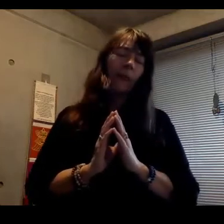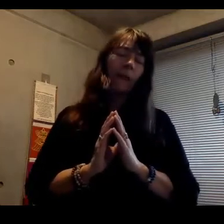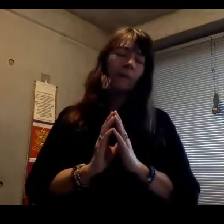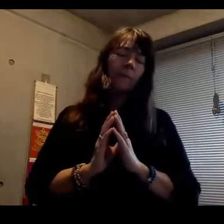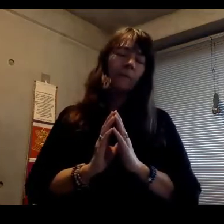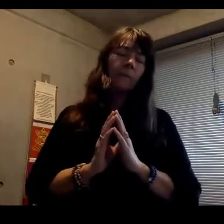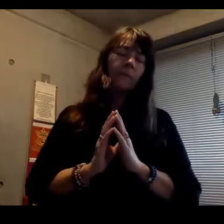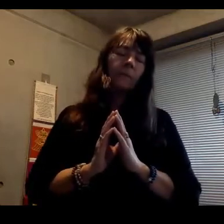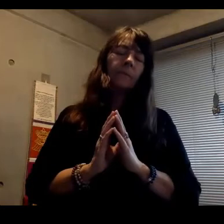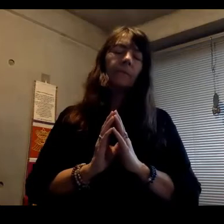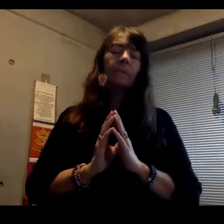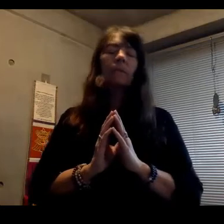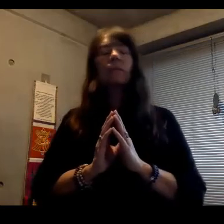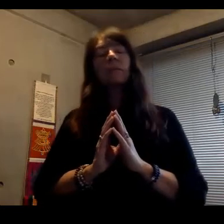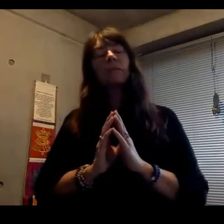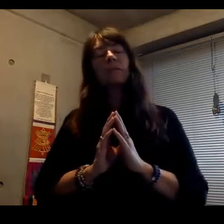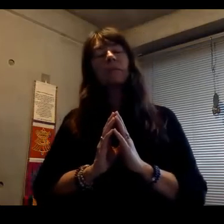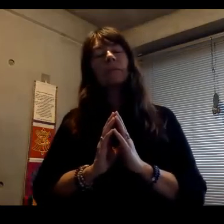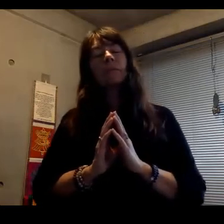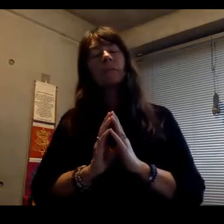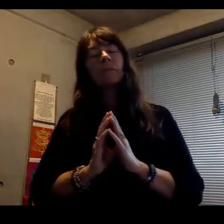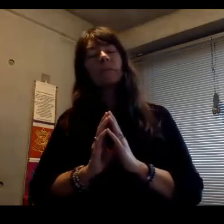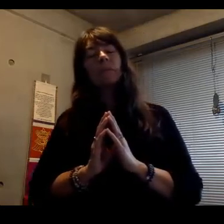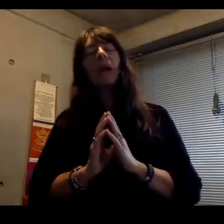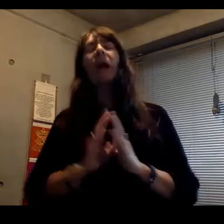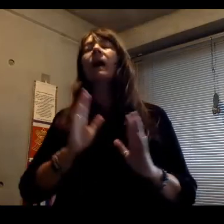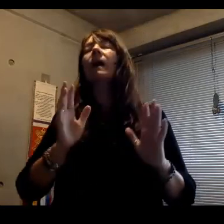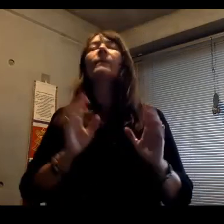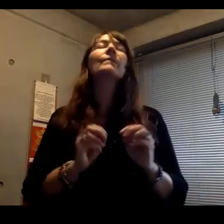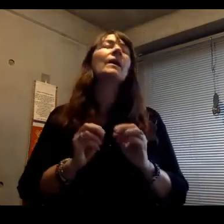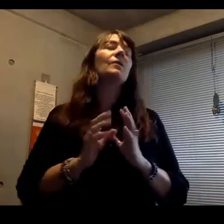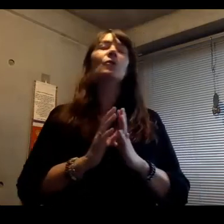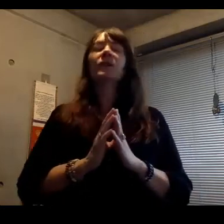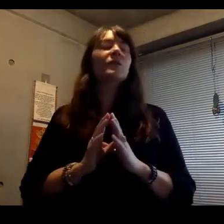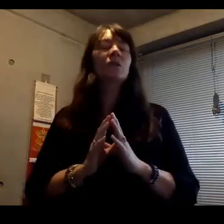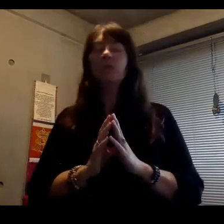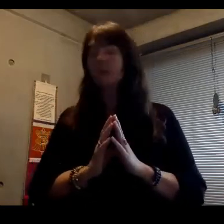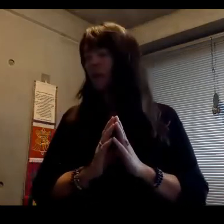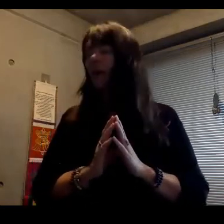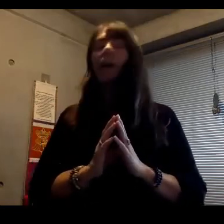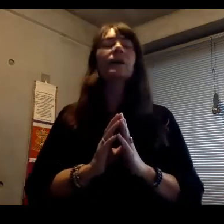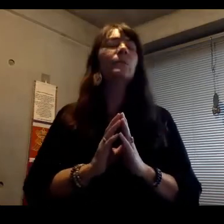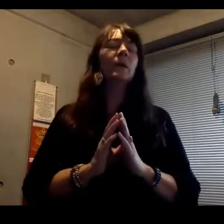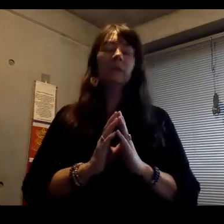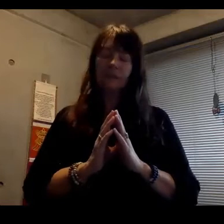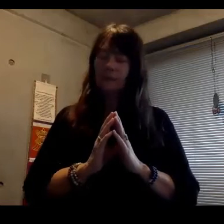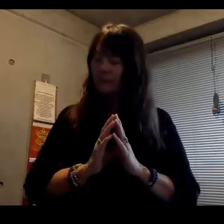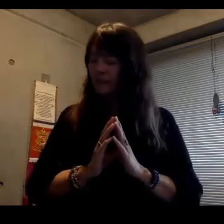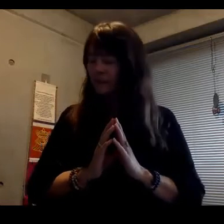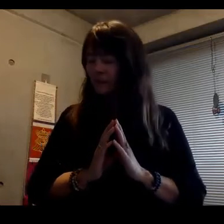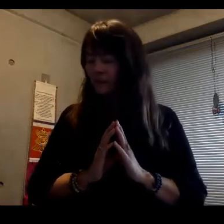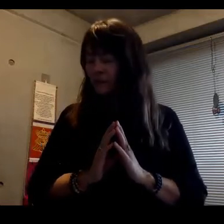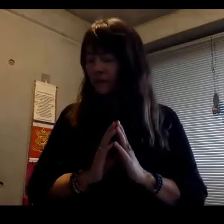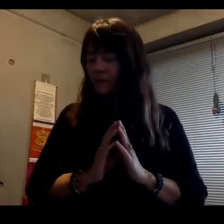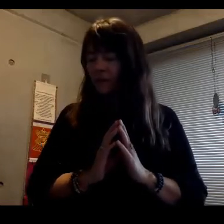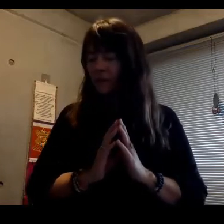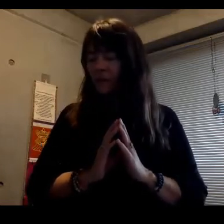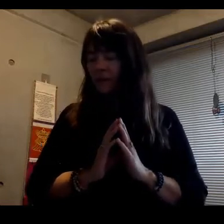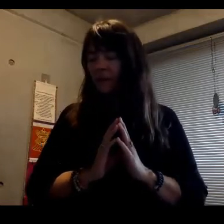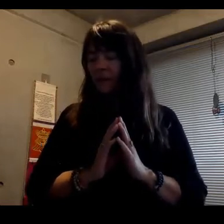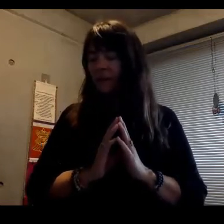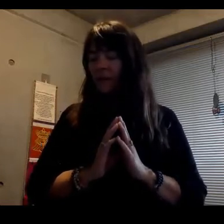we're trusting that you're going to do a part of it, but at the same time,